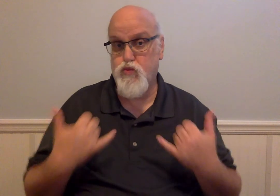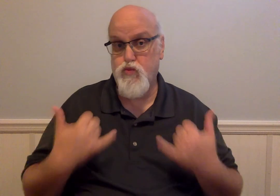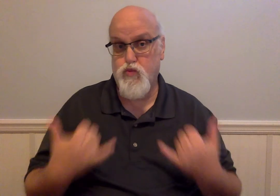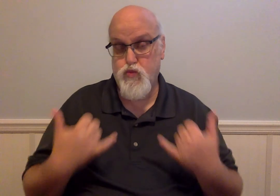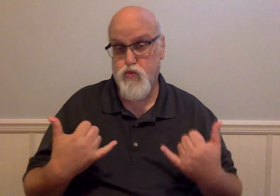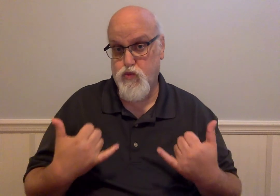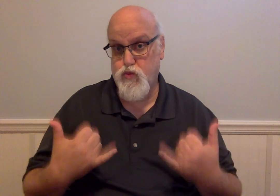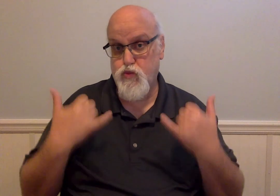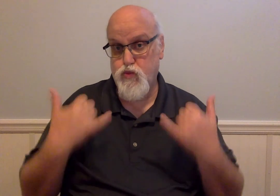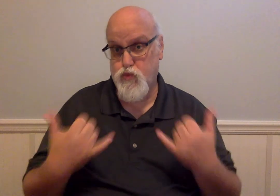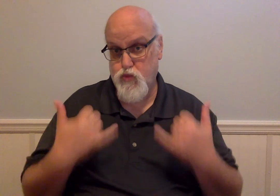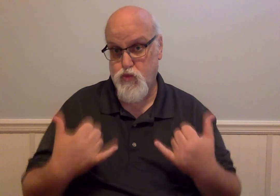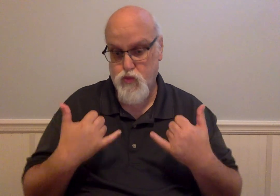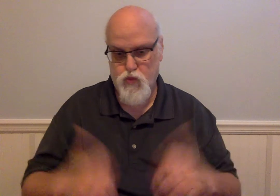Today or now,